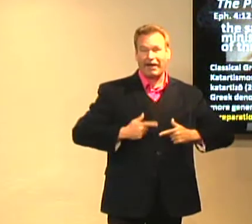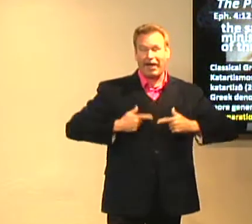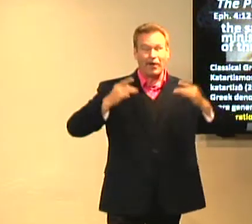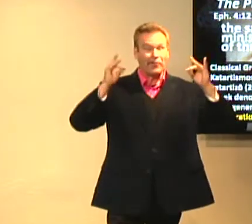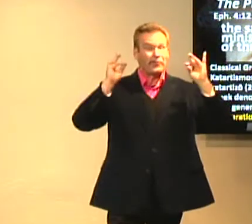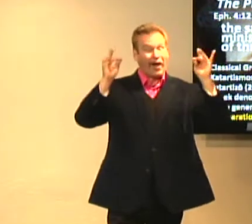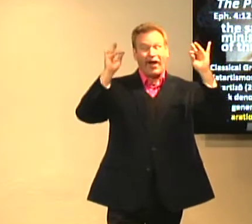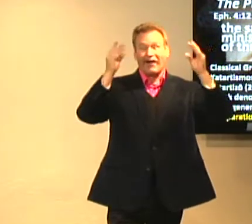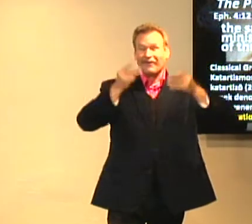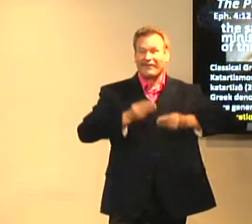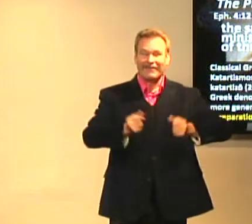within ourselves.